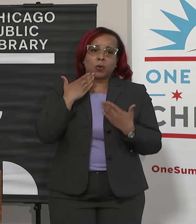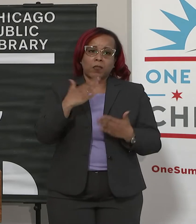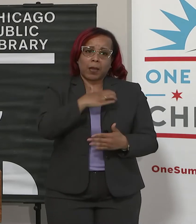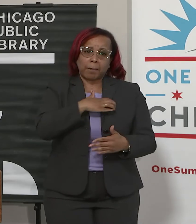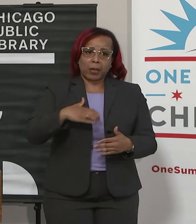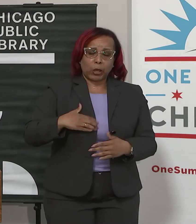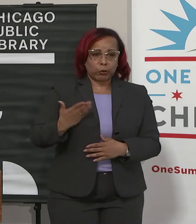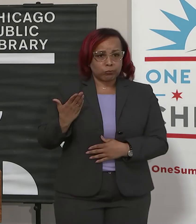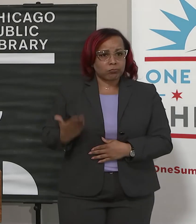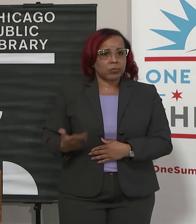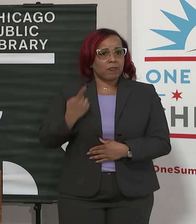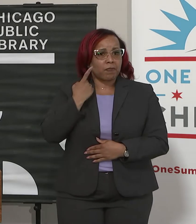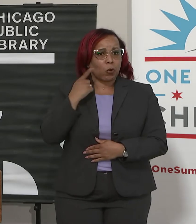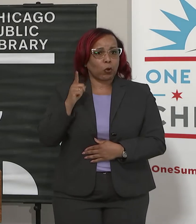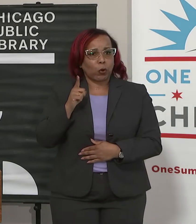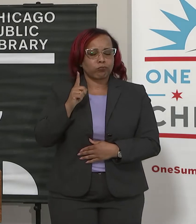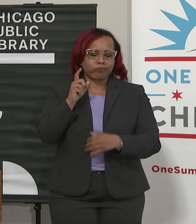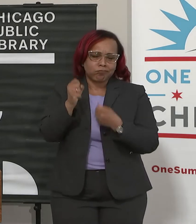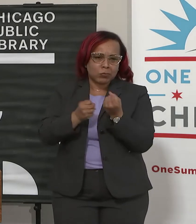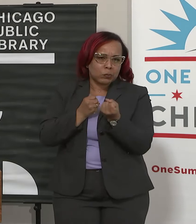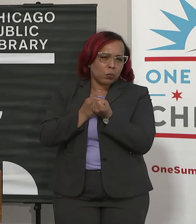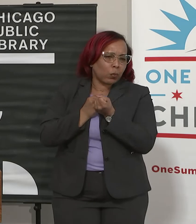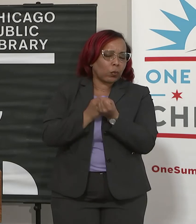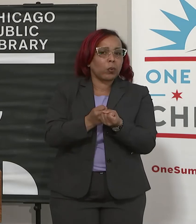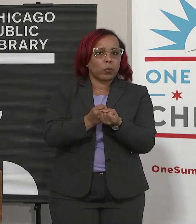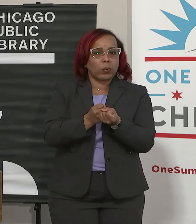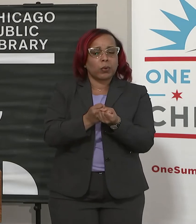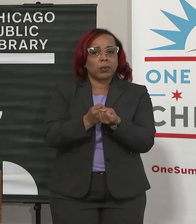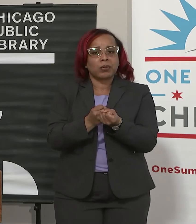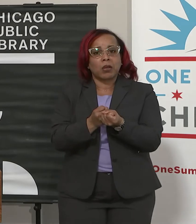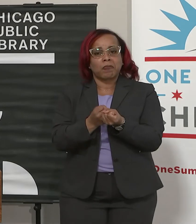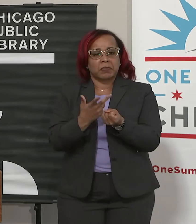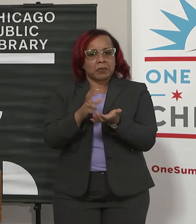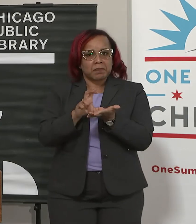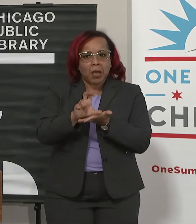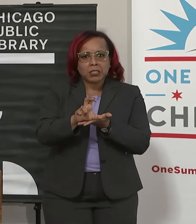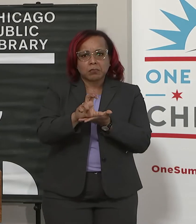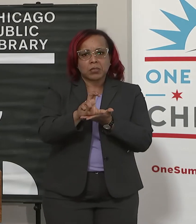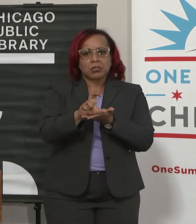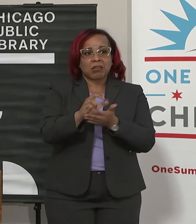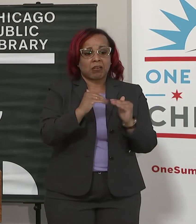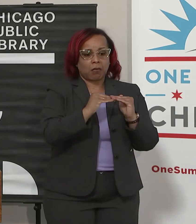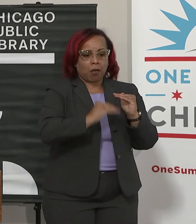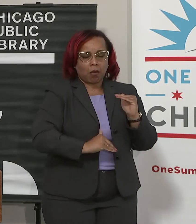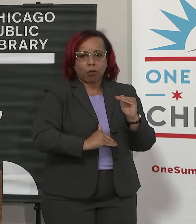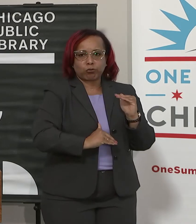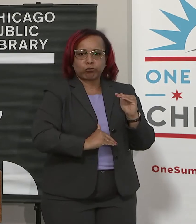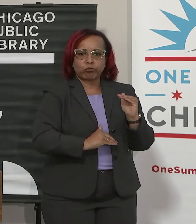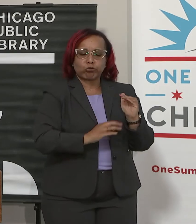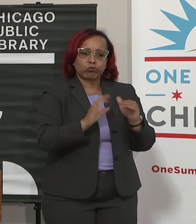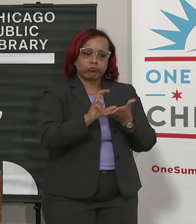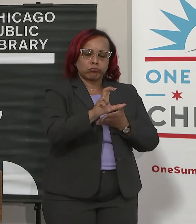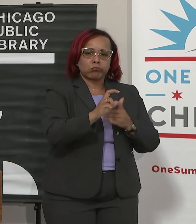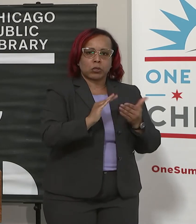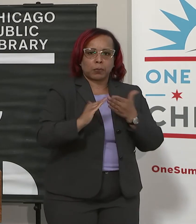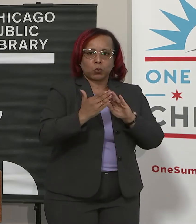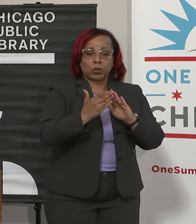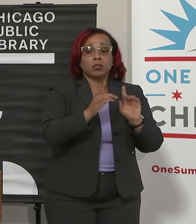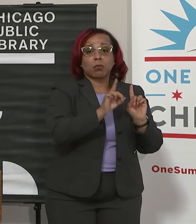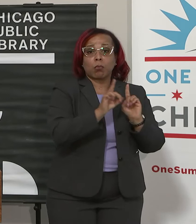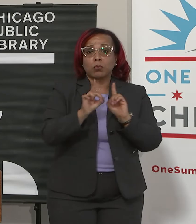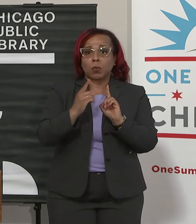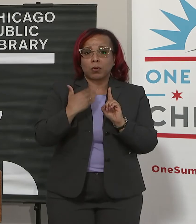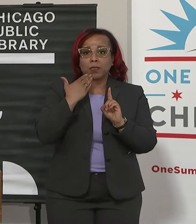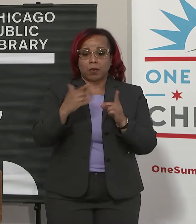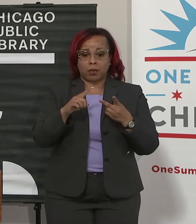Lightfoot for her unwavering support of investments in underserved communities. I also want to thank